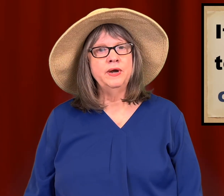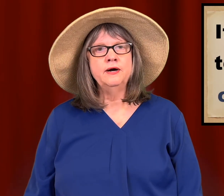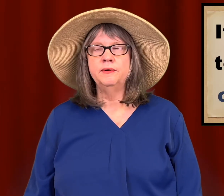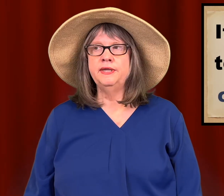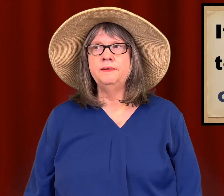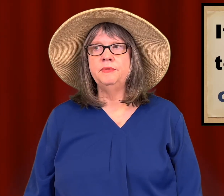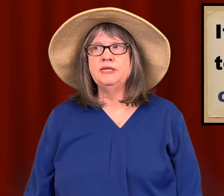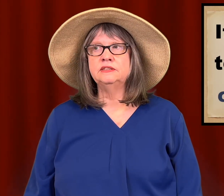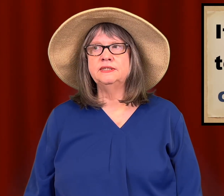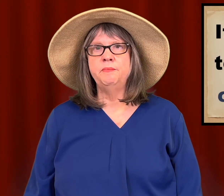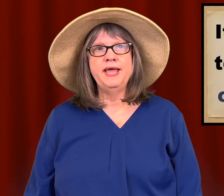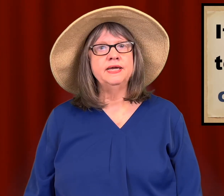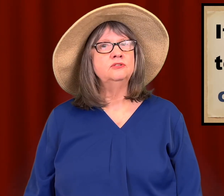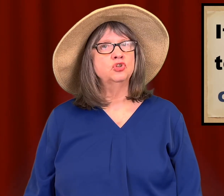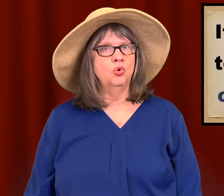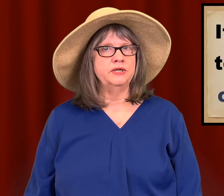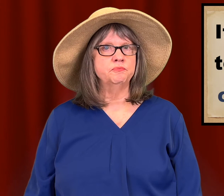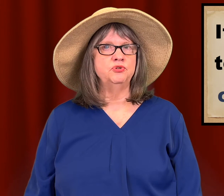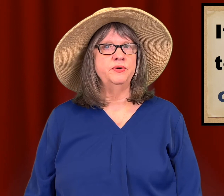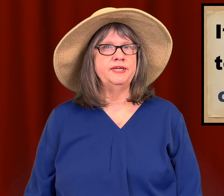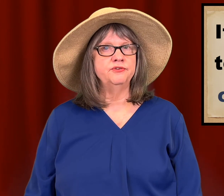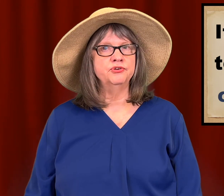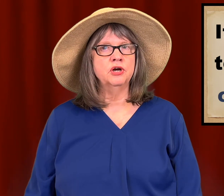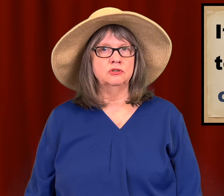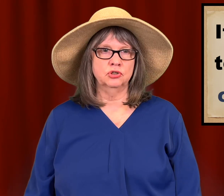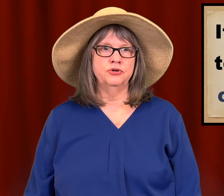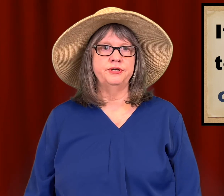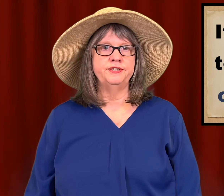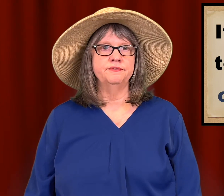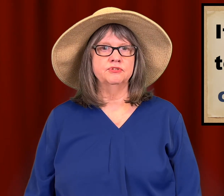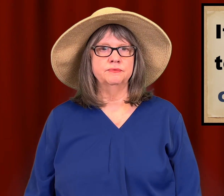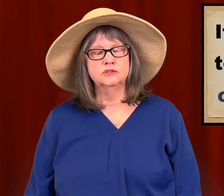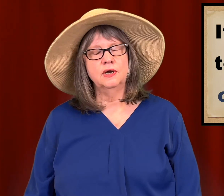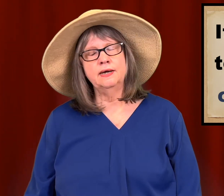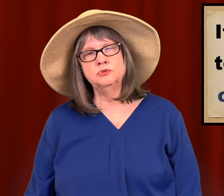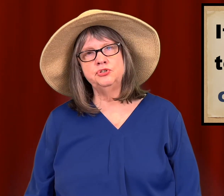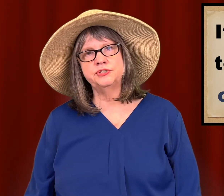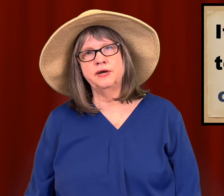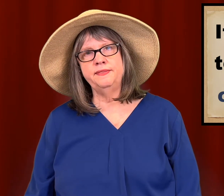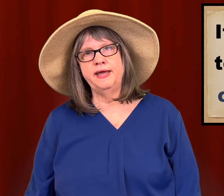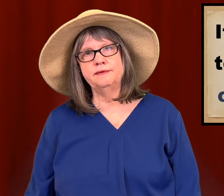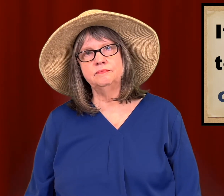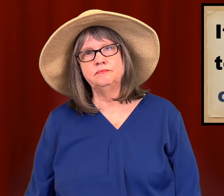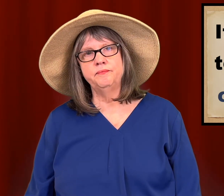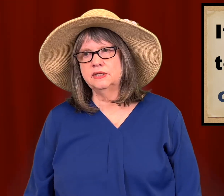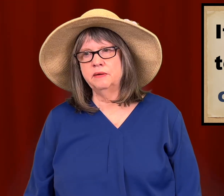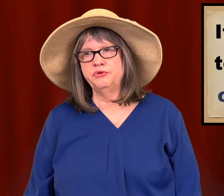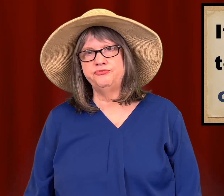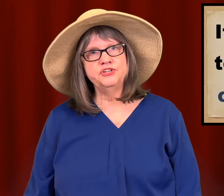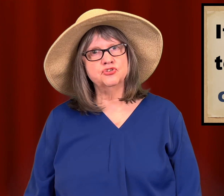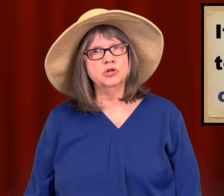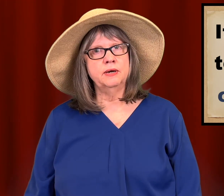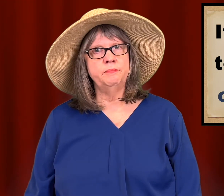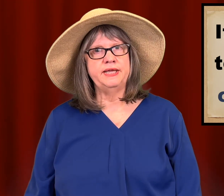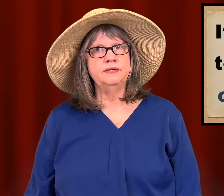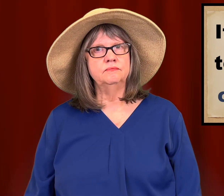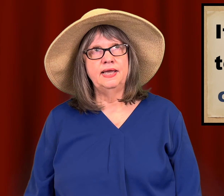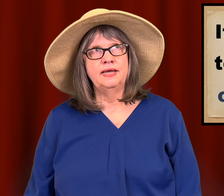Well, it means to make a choice between different alternatives. So how would you sign that? Time to fish or cut bait.